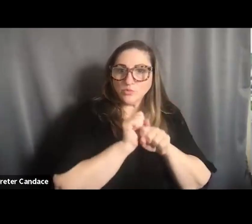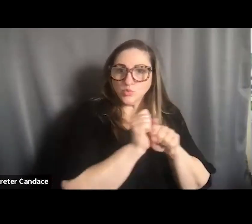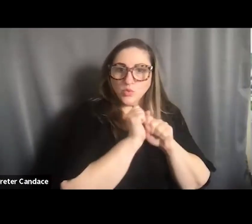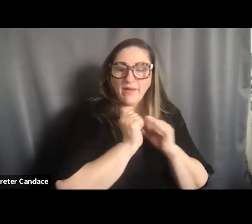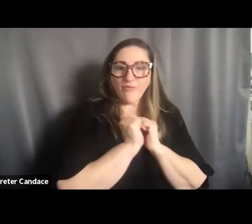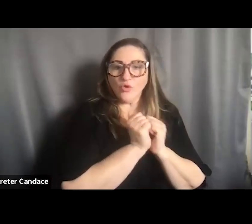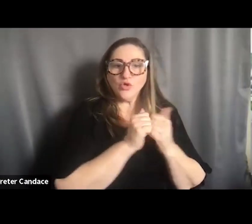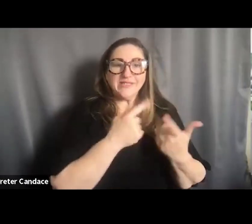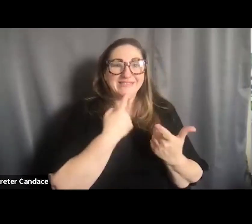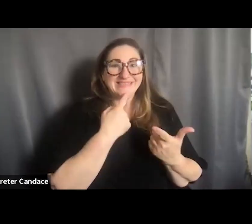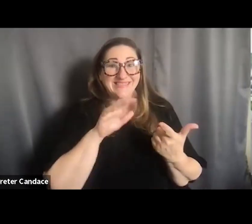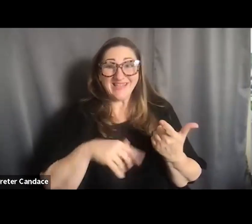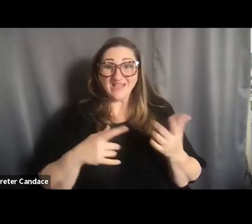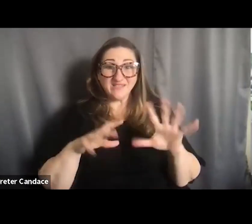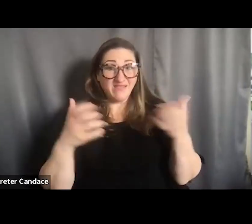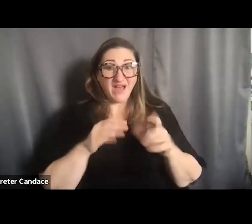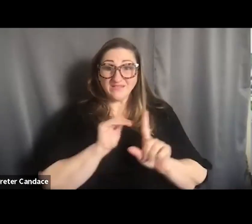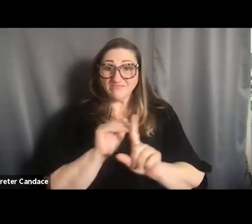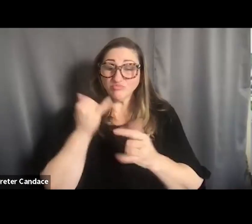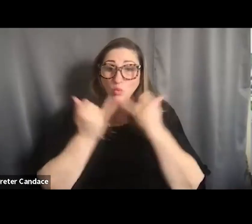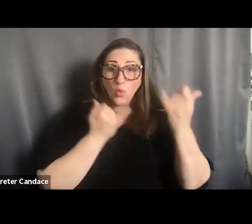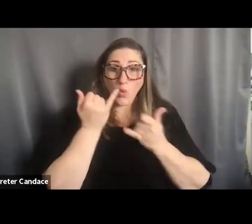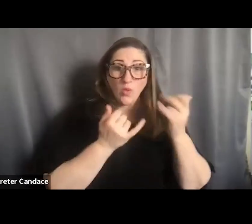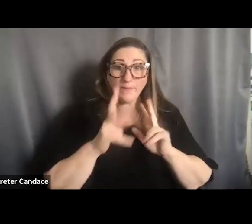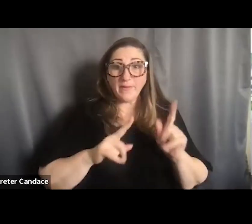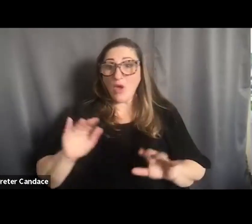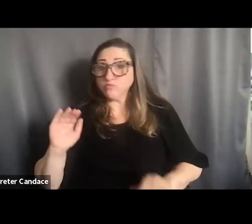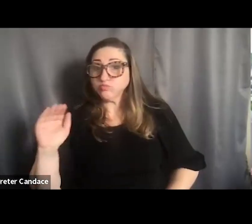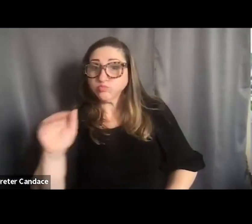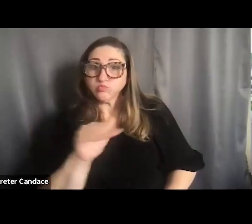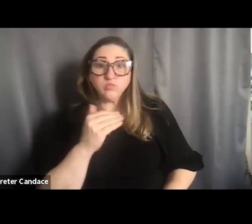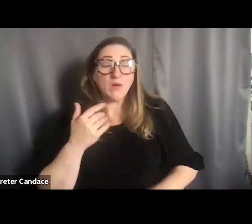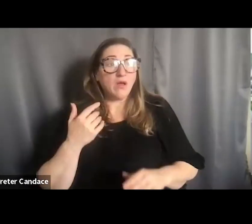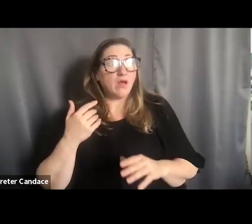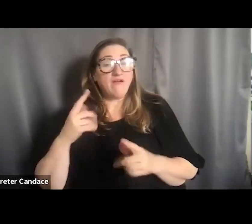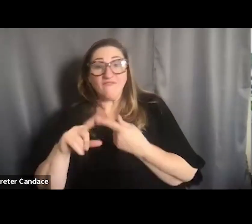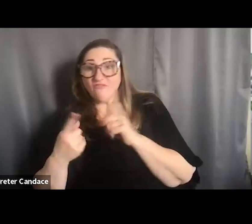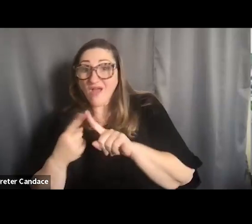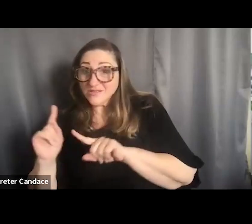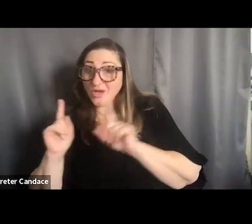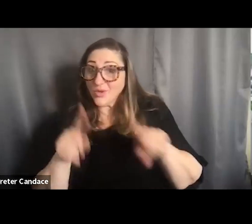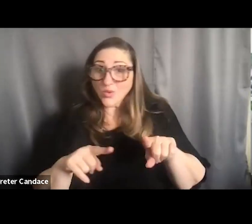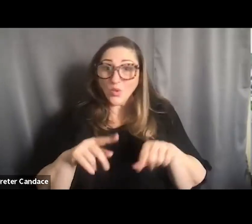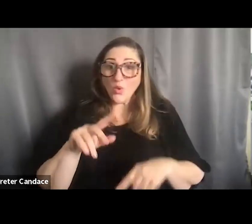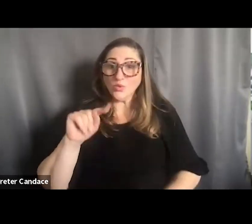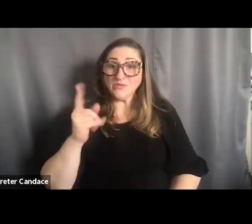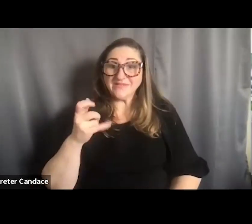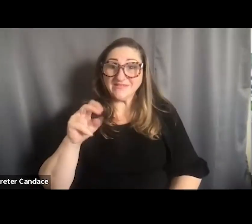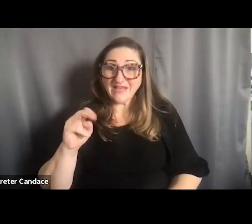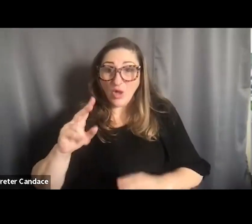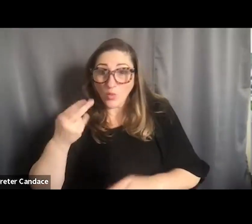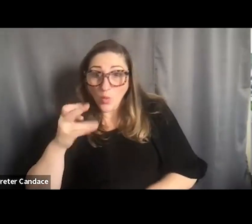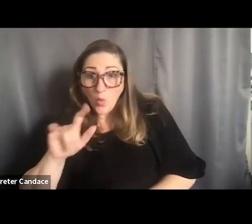to see if you're going to go to that town hall, to canvass, to enter and to go to press conferences when it's